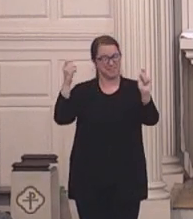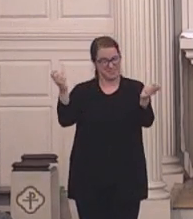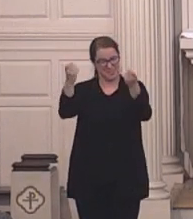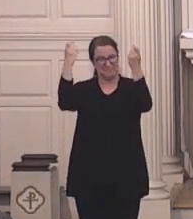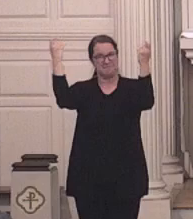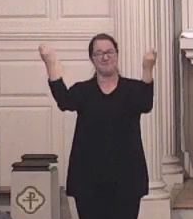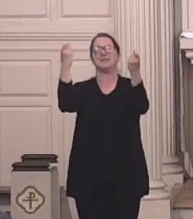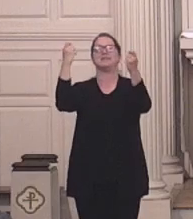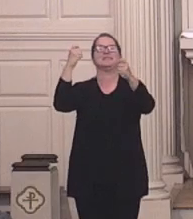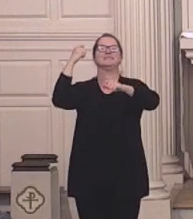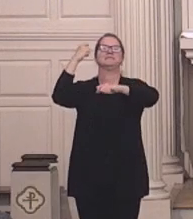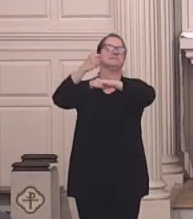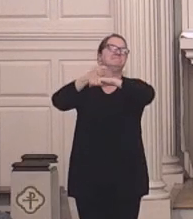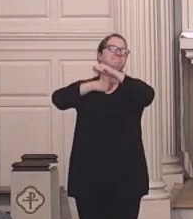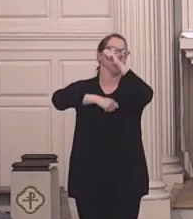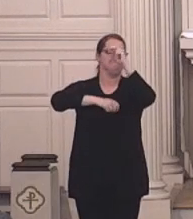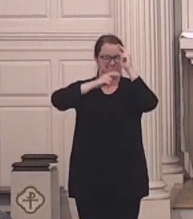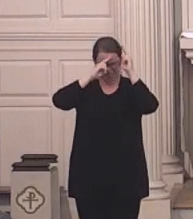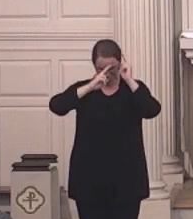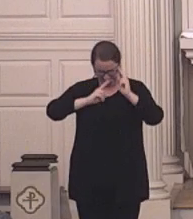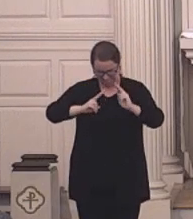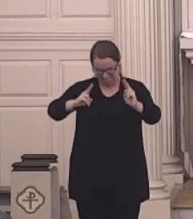holden, when the